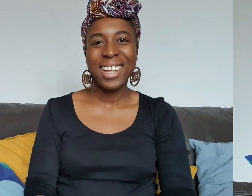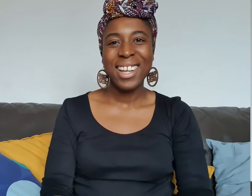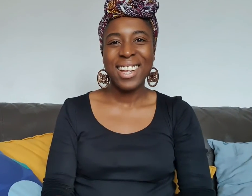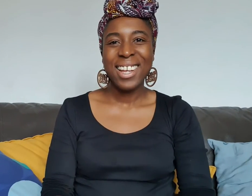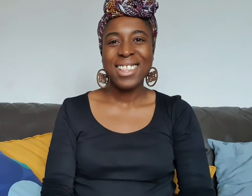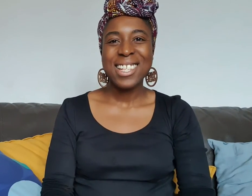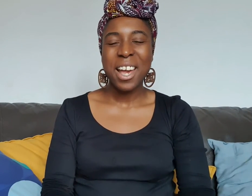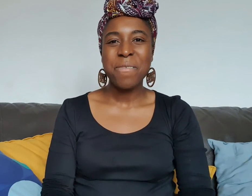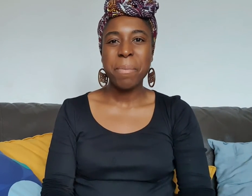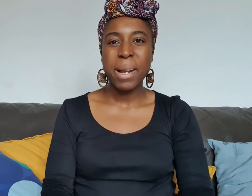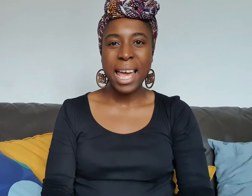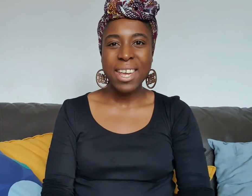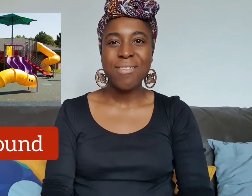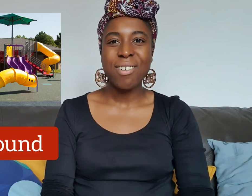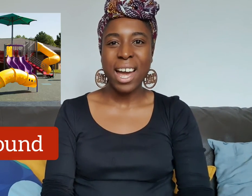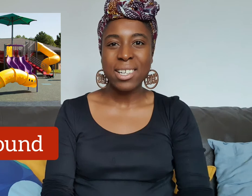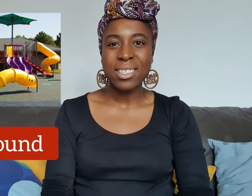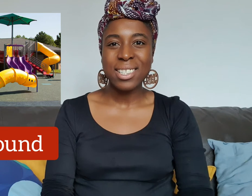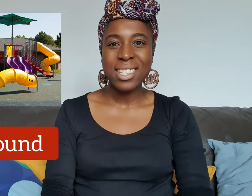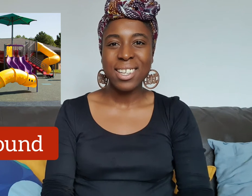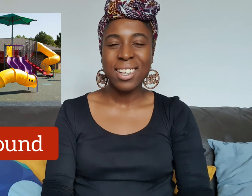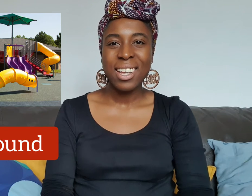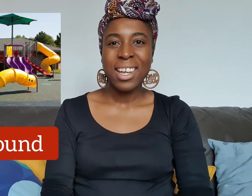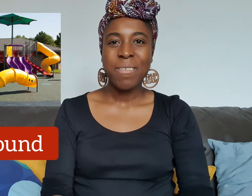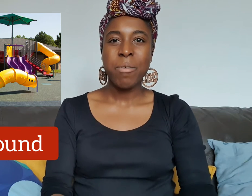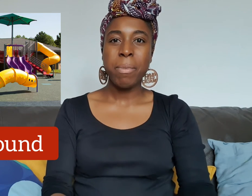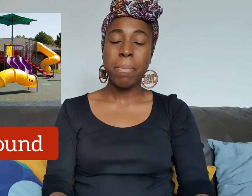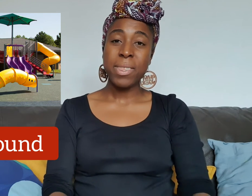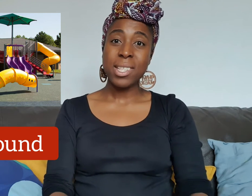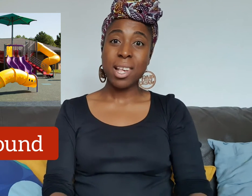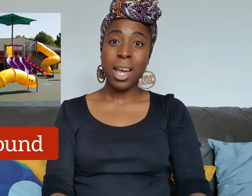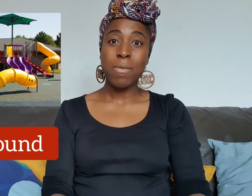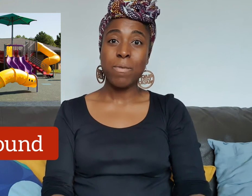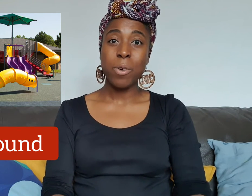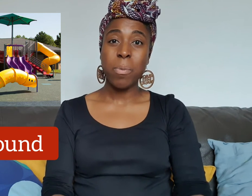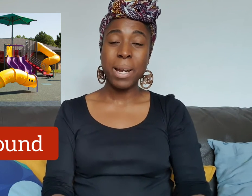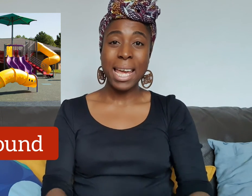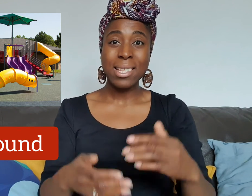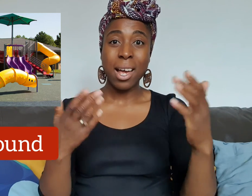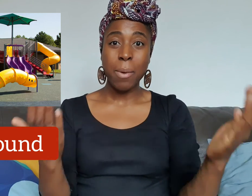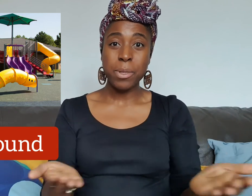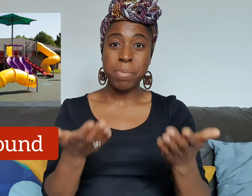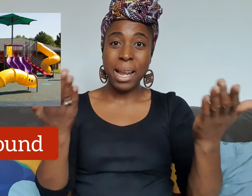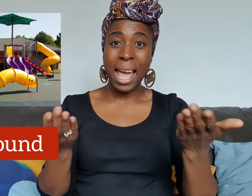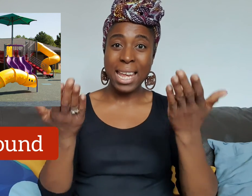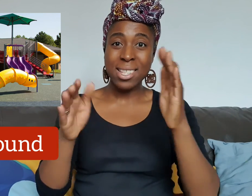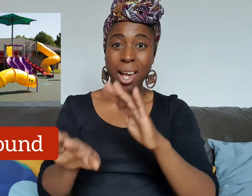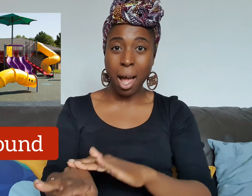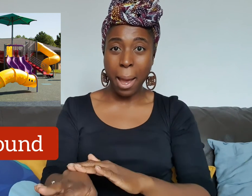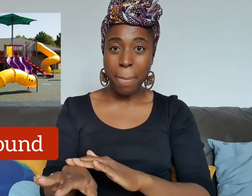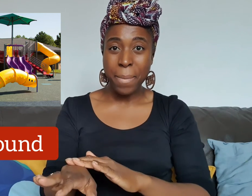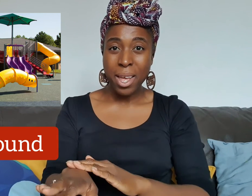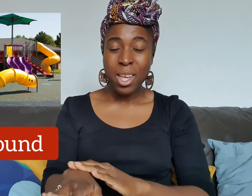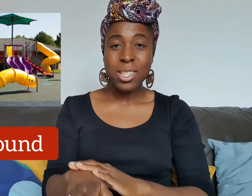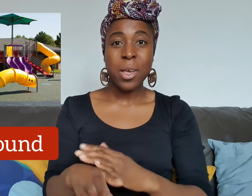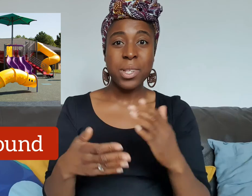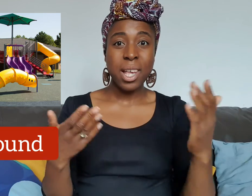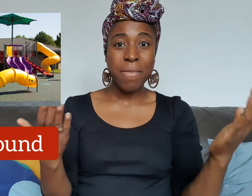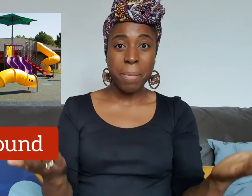The sign for playground. Remember the sign for playtime was playtime. So the sign for